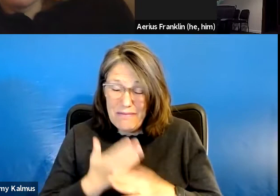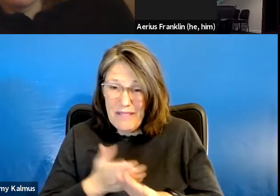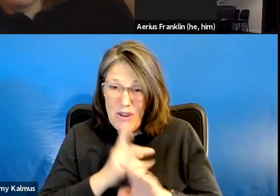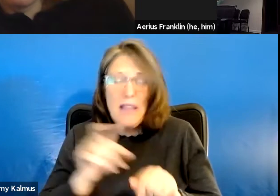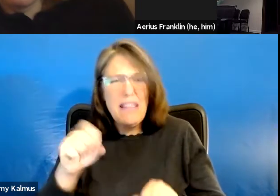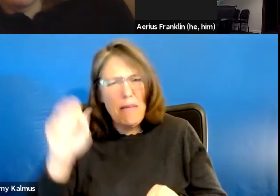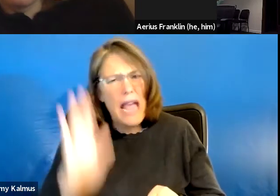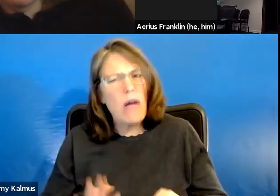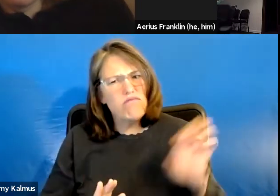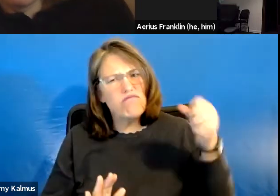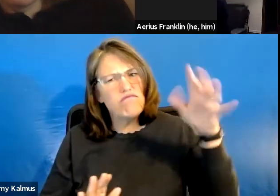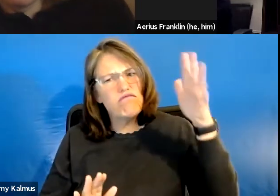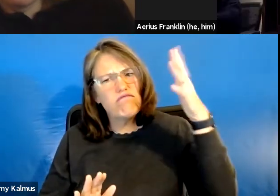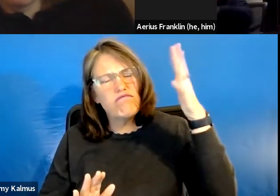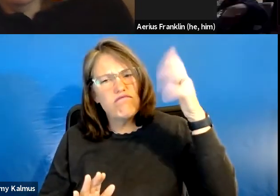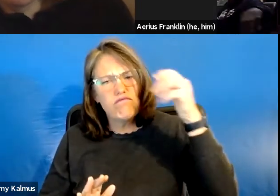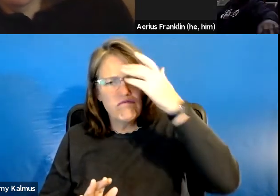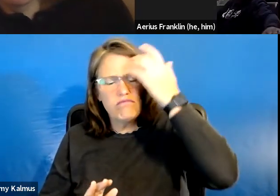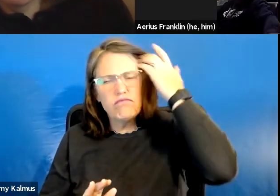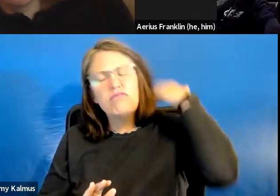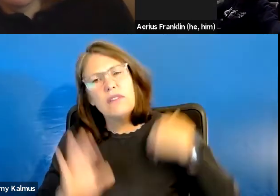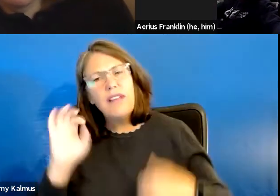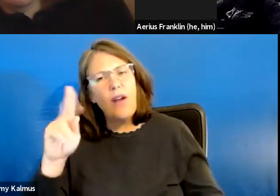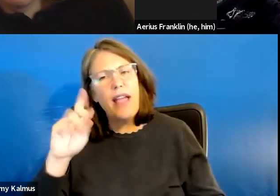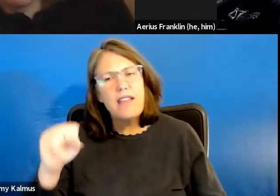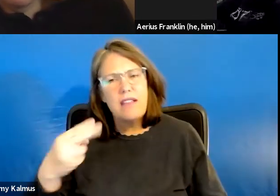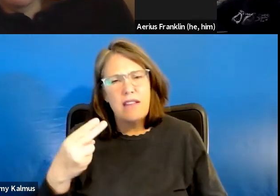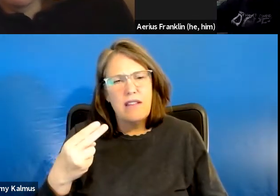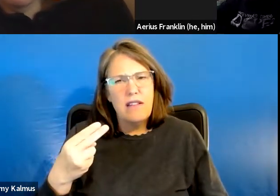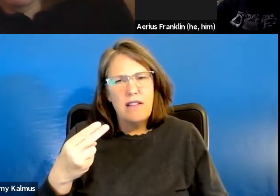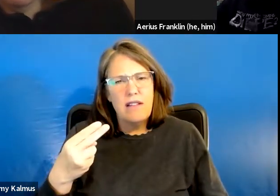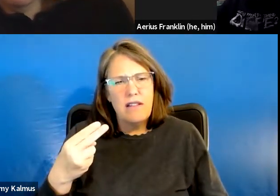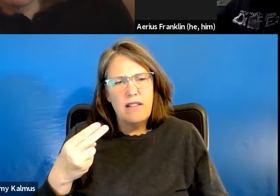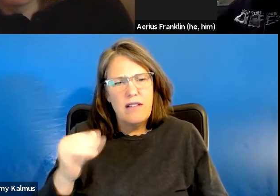Yep, it was down. Yeah, Okay. Sheikah's was down. Okay, all right, go ahead, Sheikah.